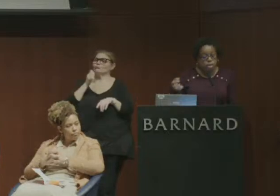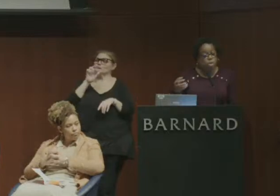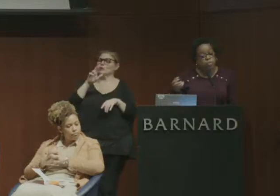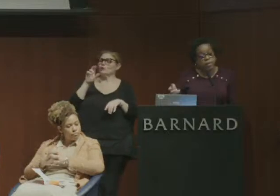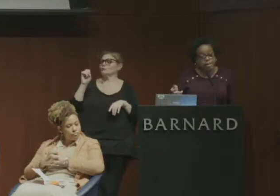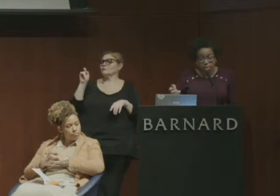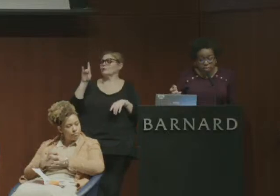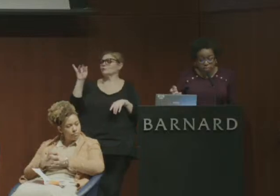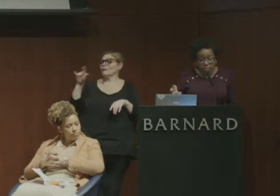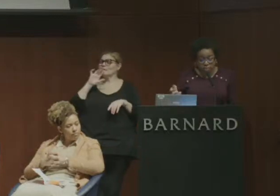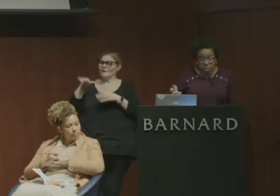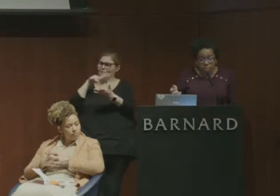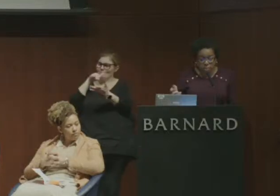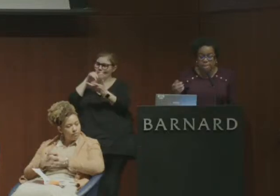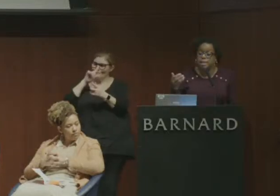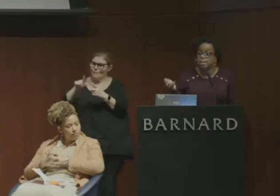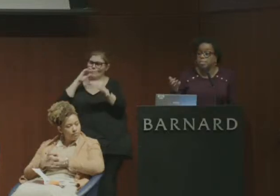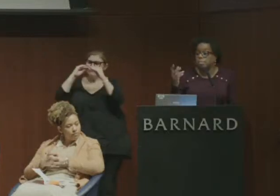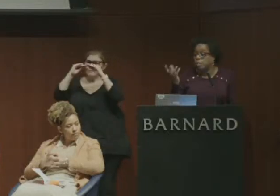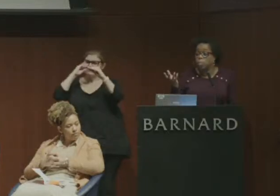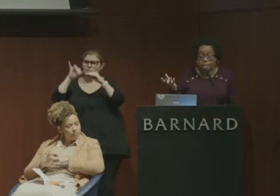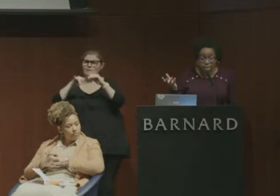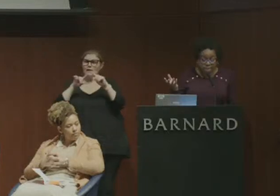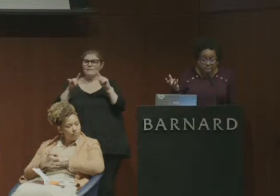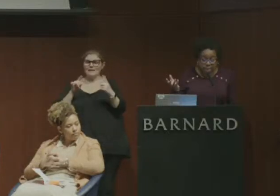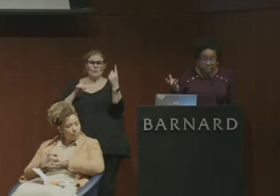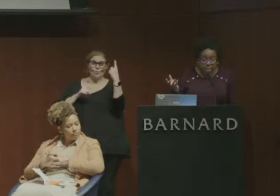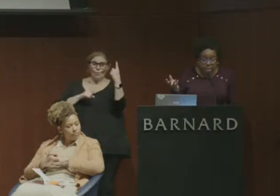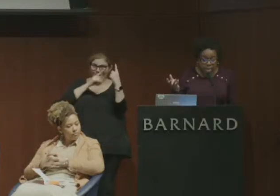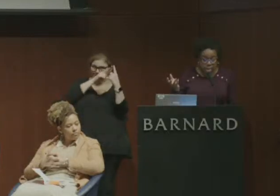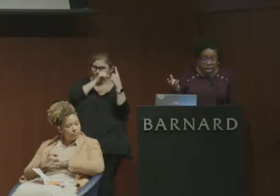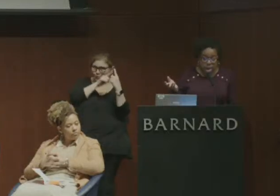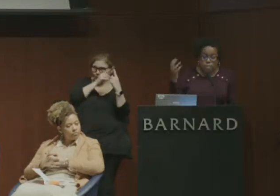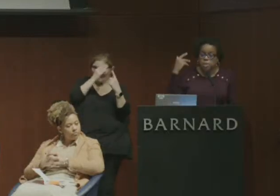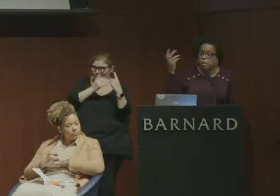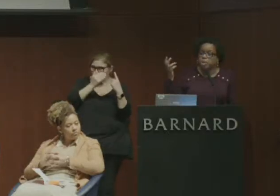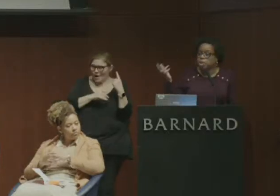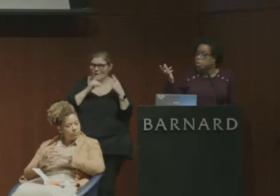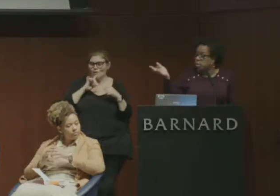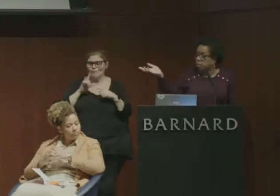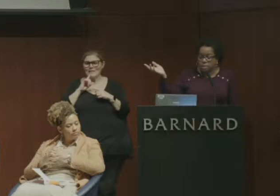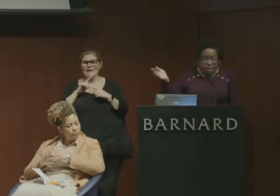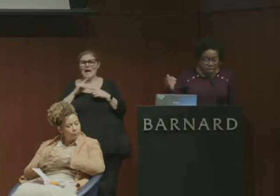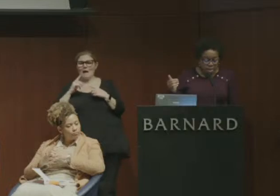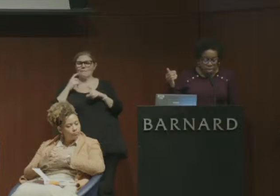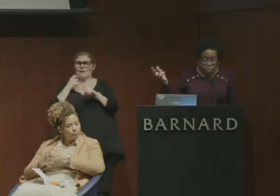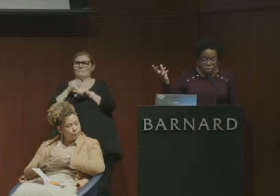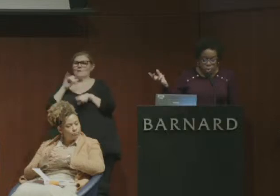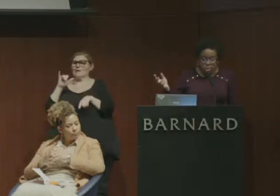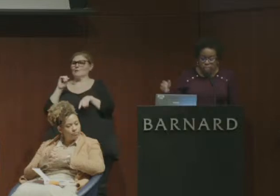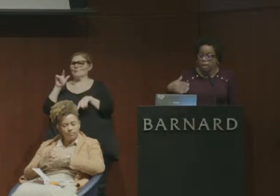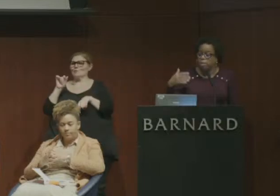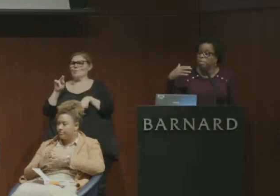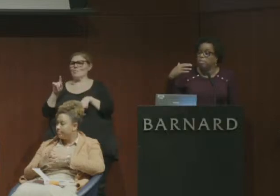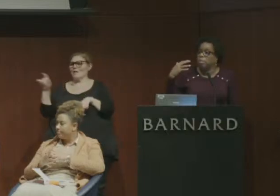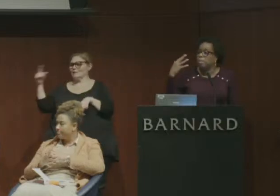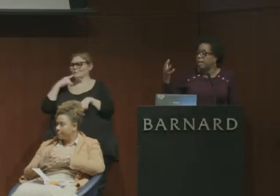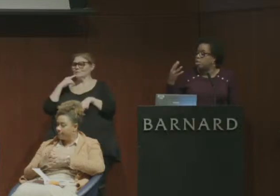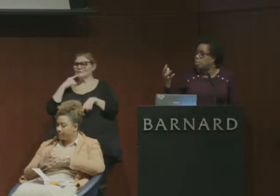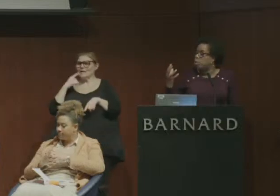are central facets of reparations is but one step. I'm especially struck by, Yolande, your words